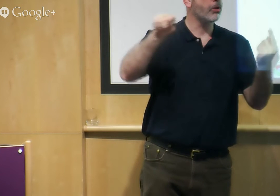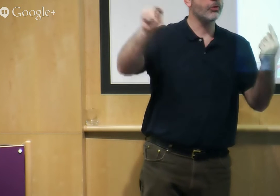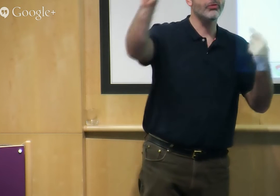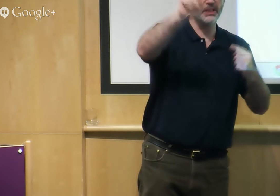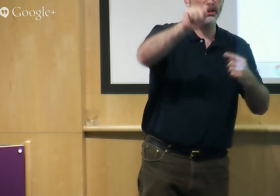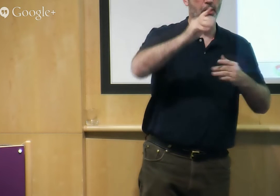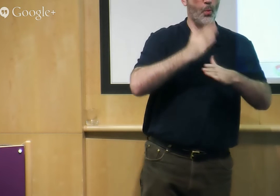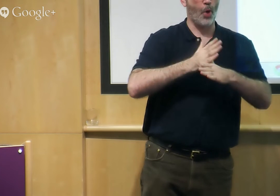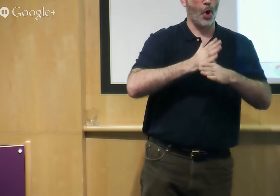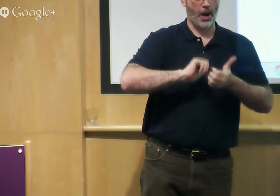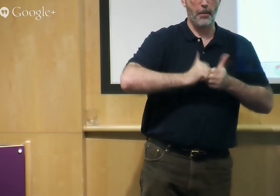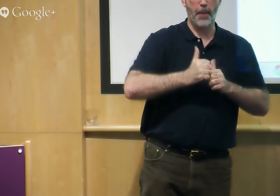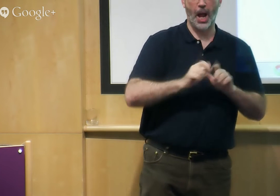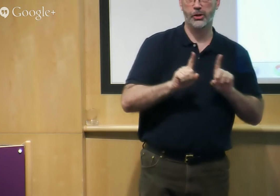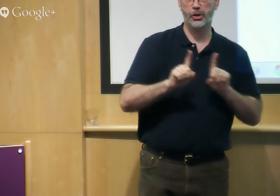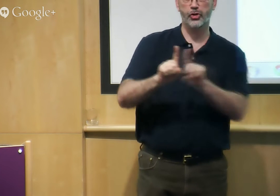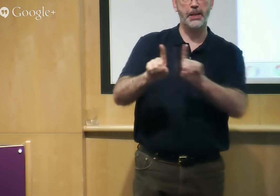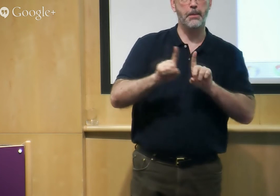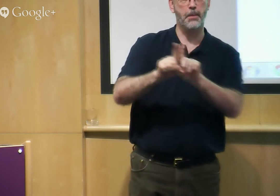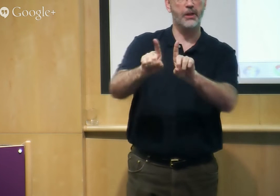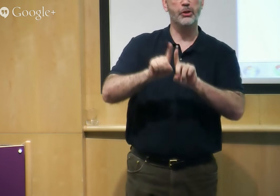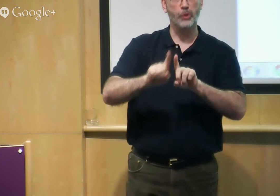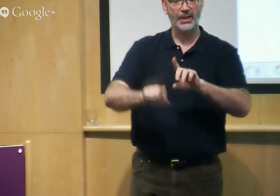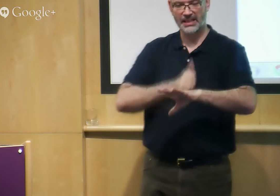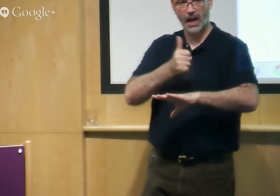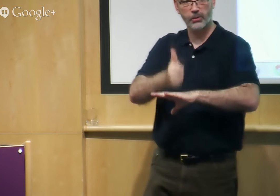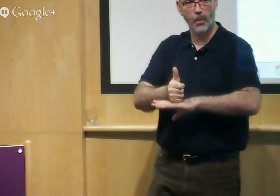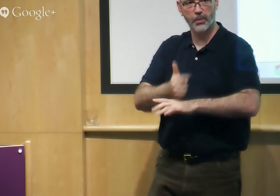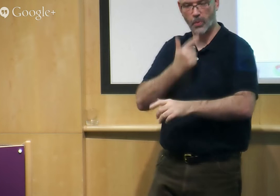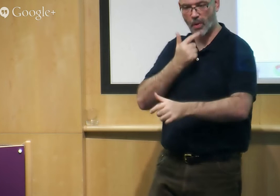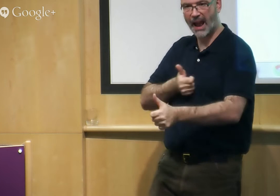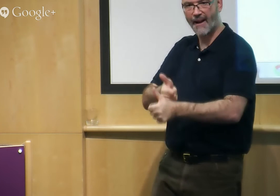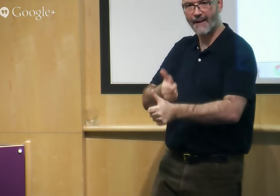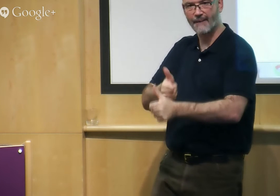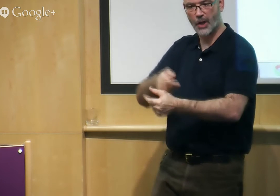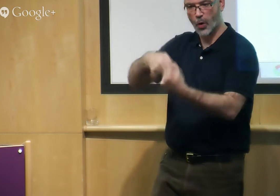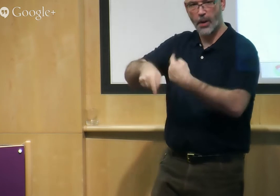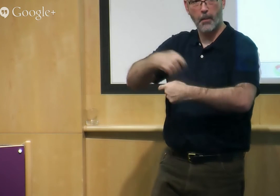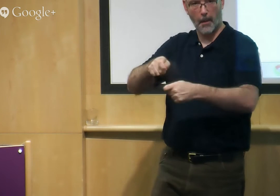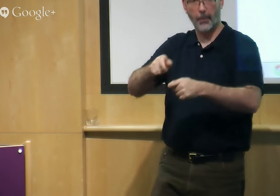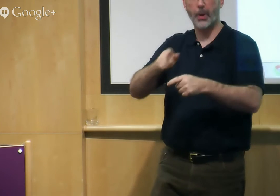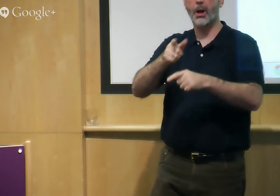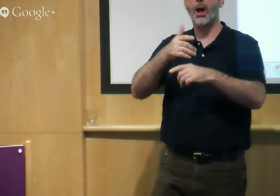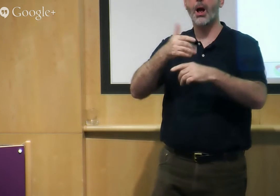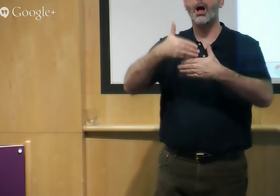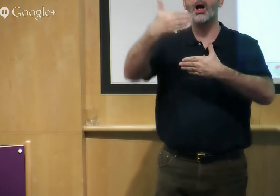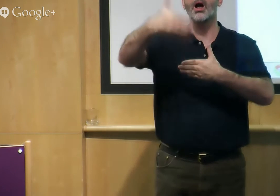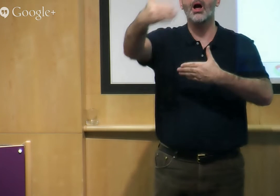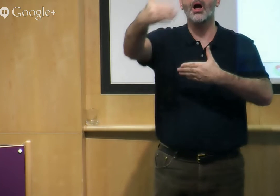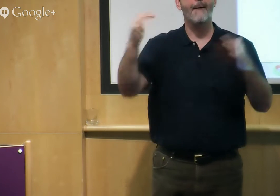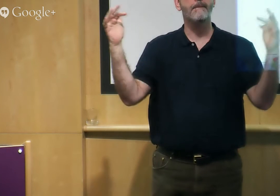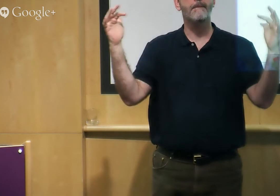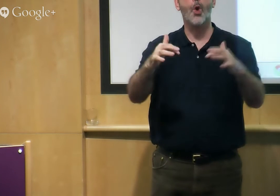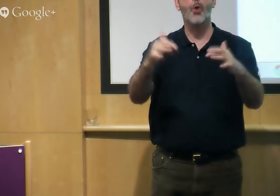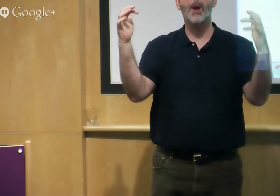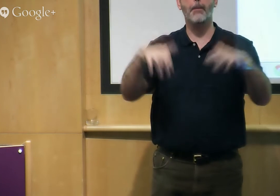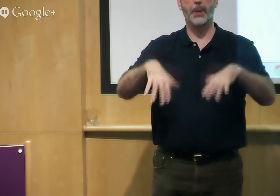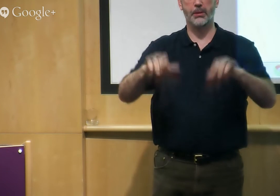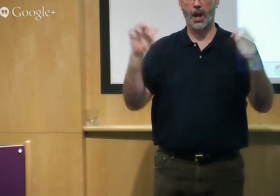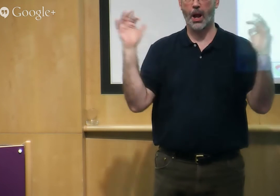to lobby local authorities and health authorities, and to work in partnership to set up advocates in local areas